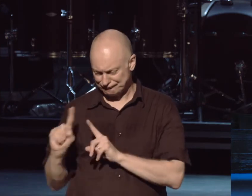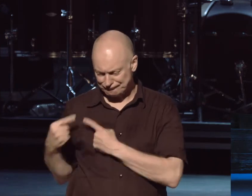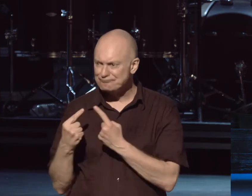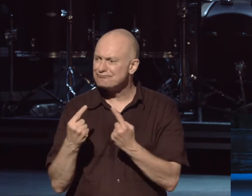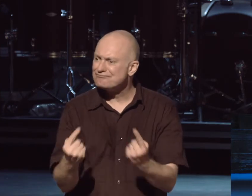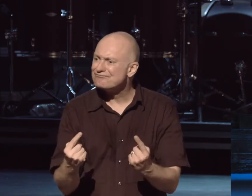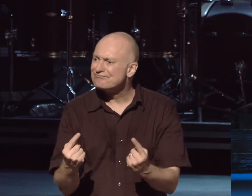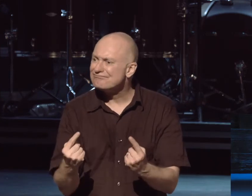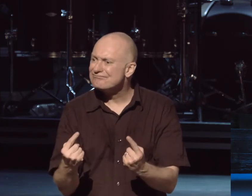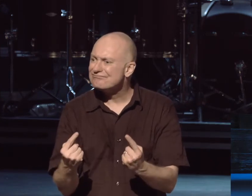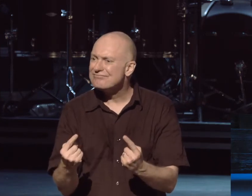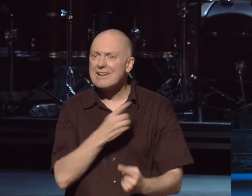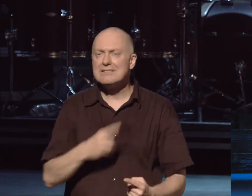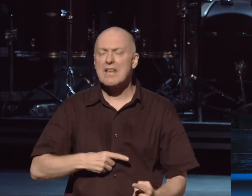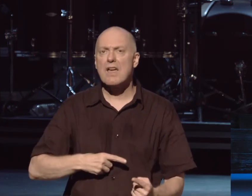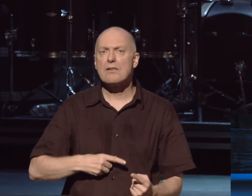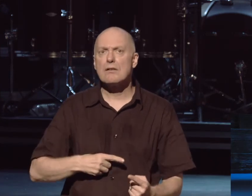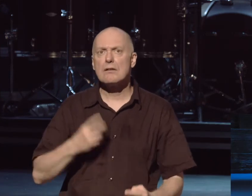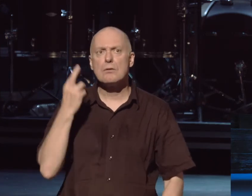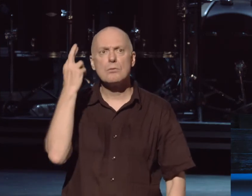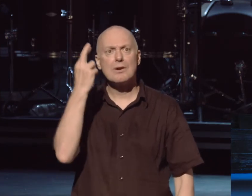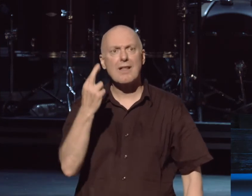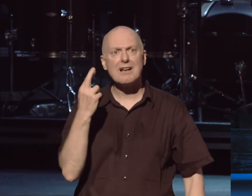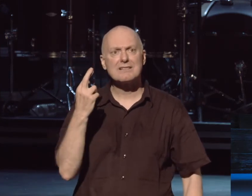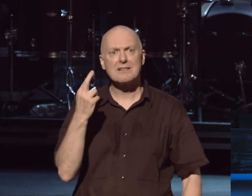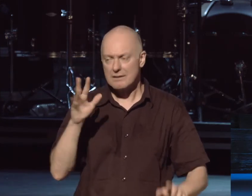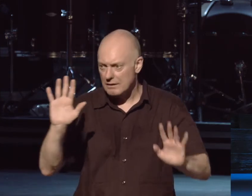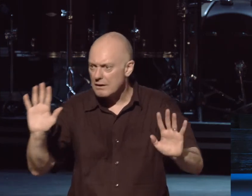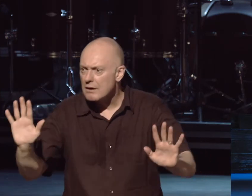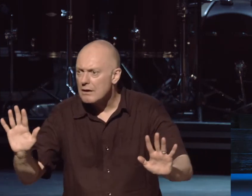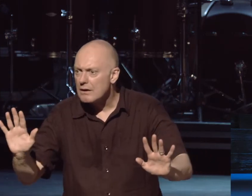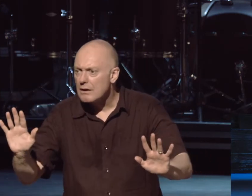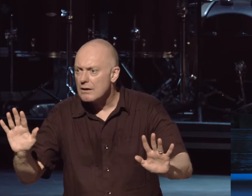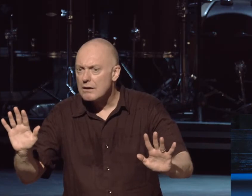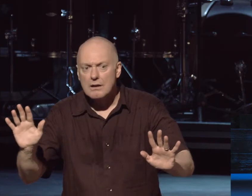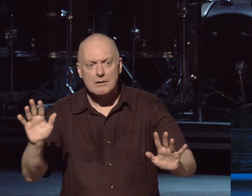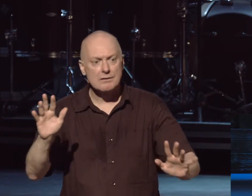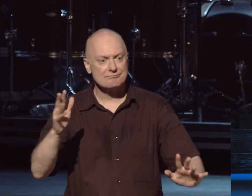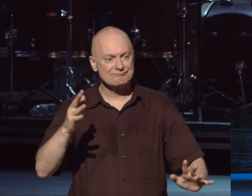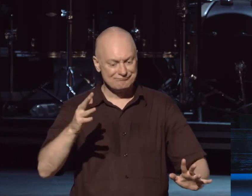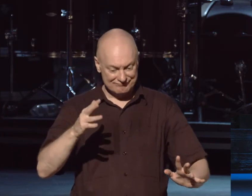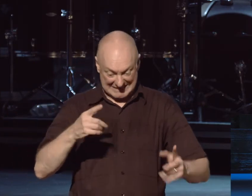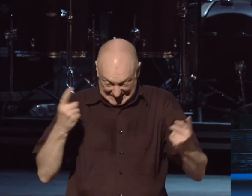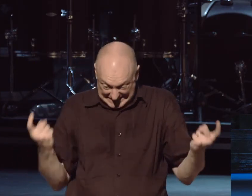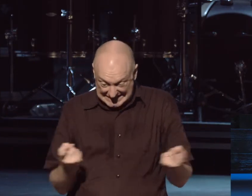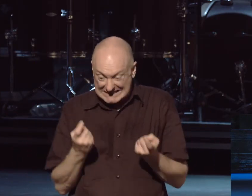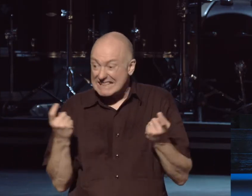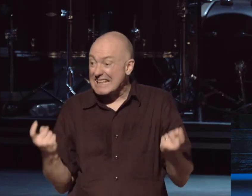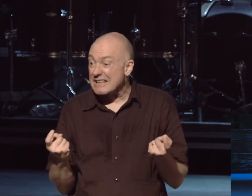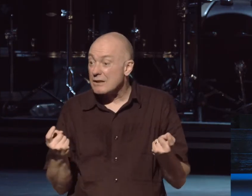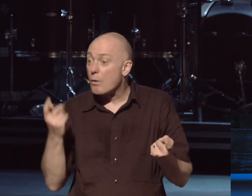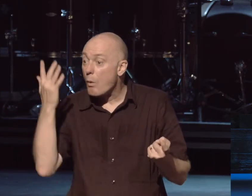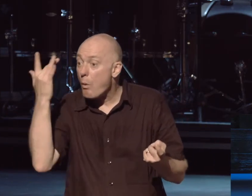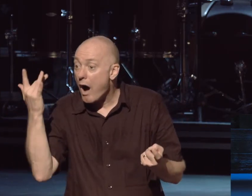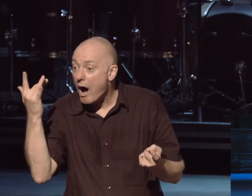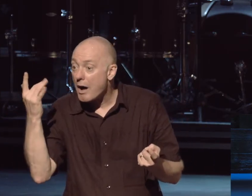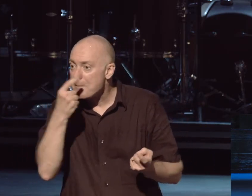He's helping us understand here, this is a good sentence, that corrupt actions flow from a corrupt nature.